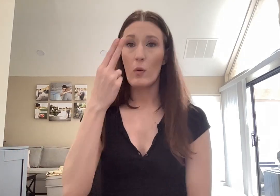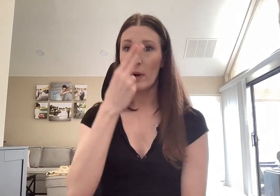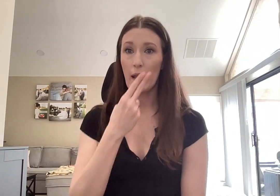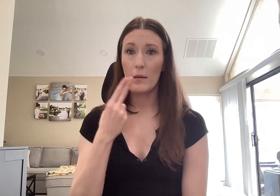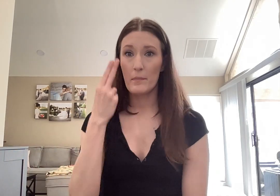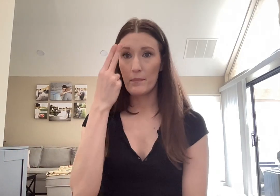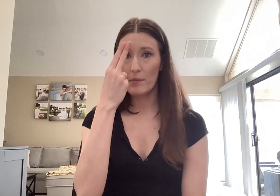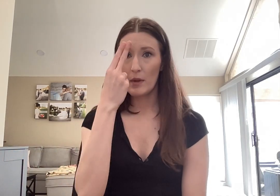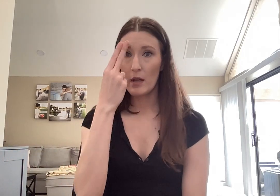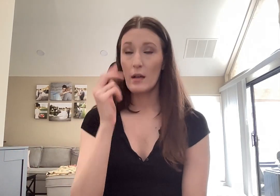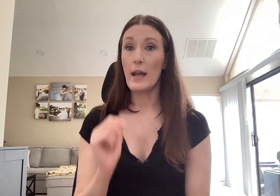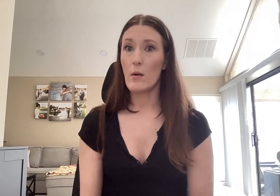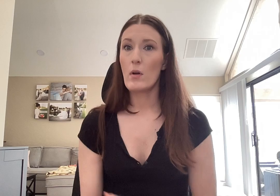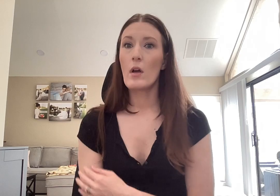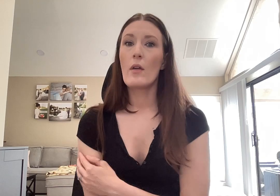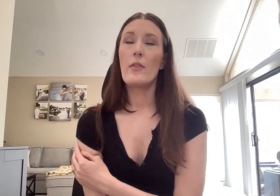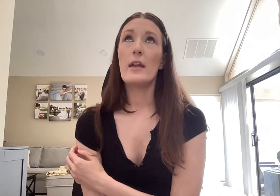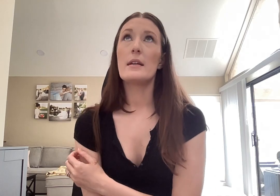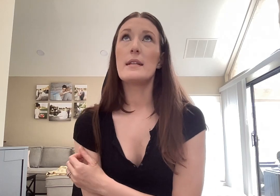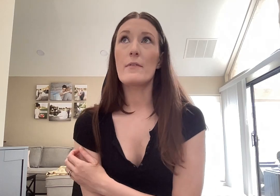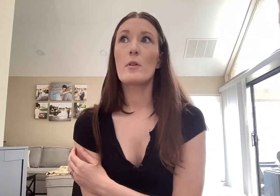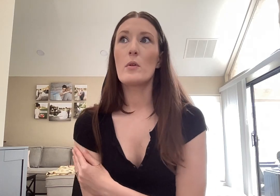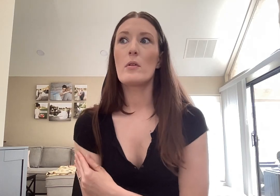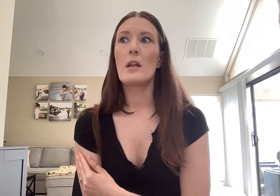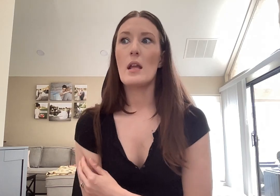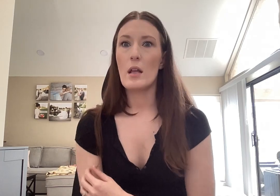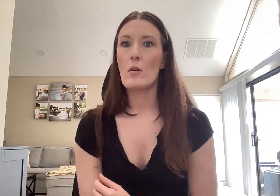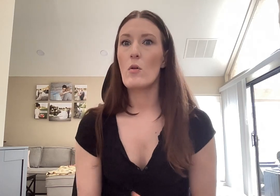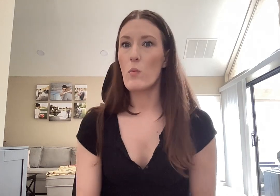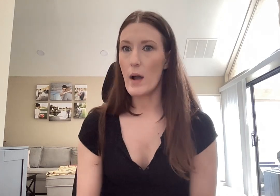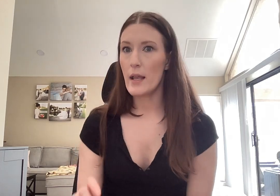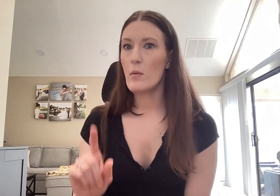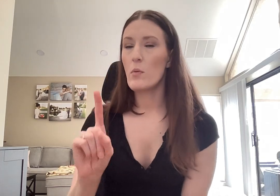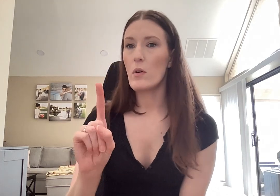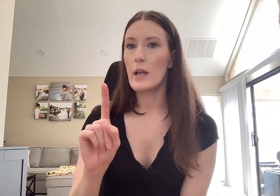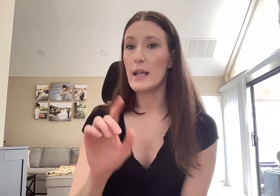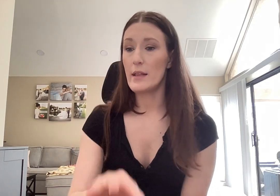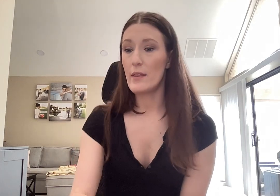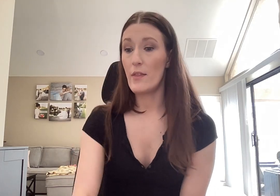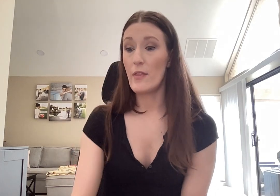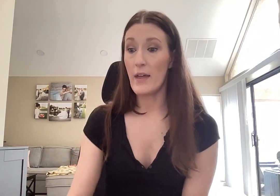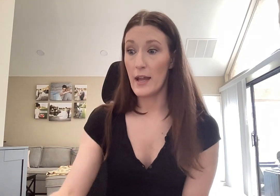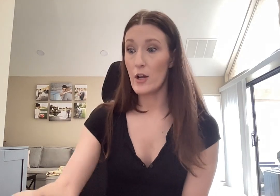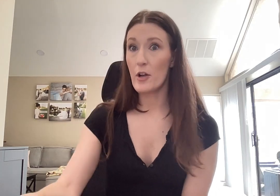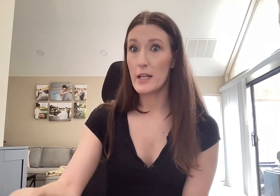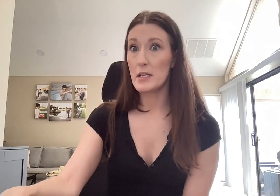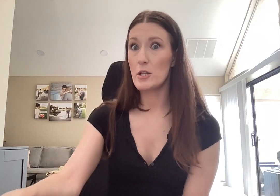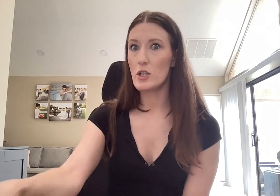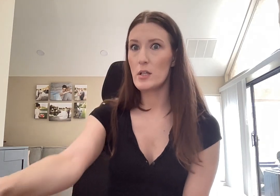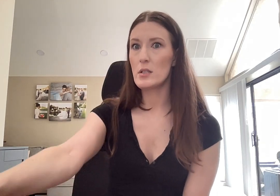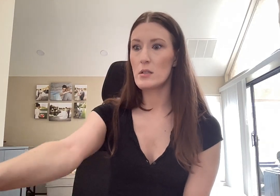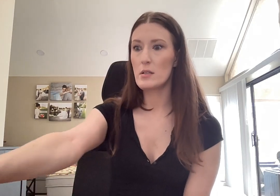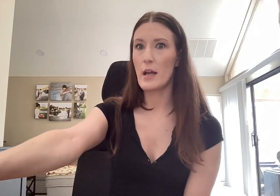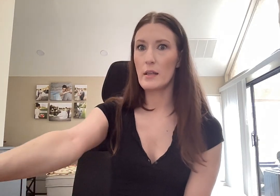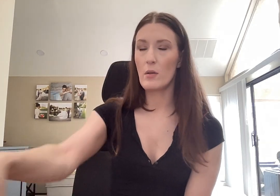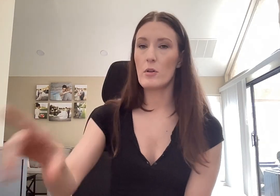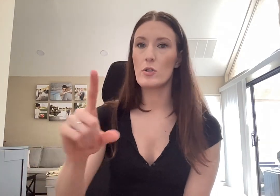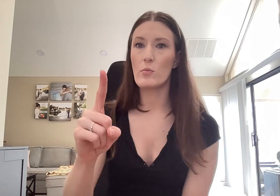Hawaii. Now, the deaf community in Hawaii will, in their indigenous sign language, will take